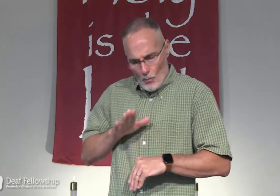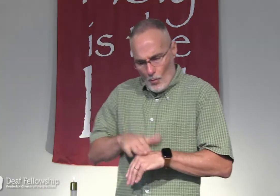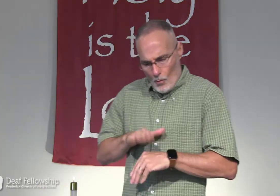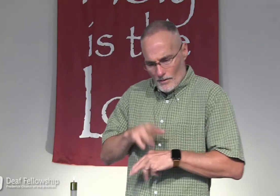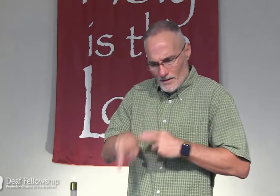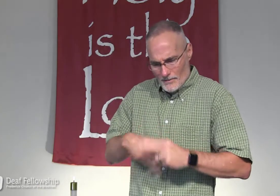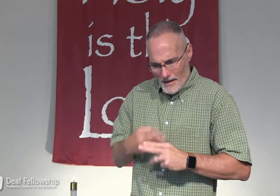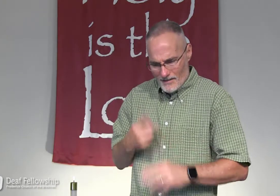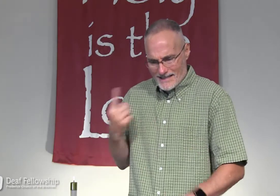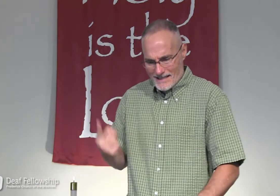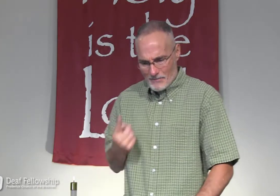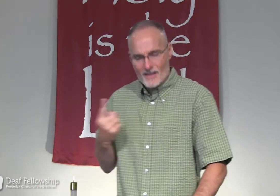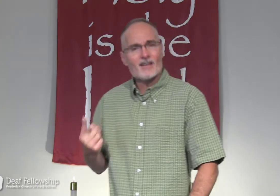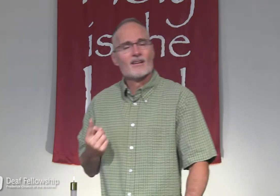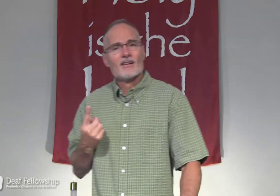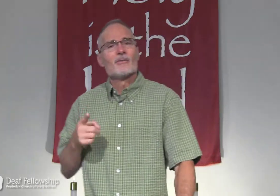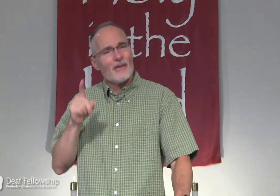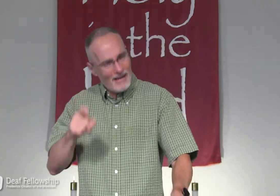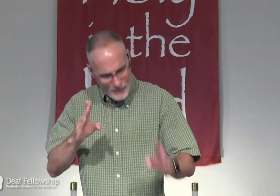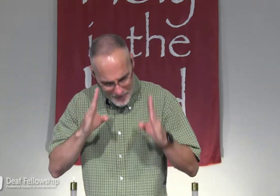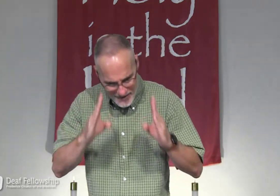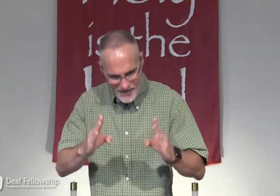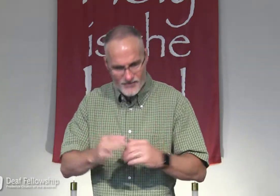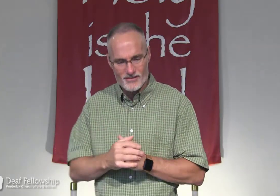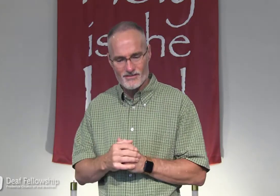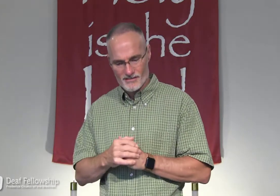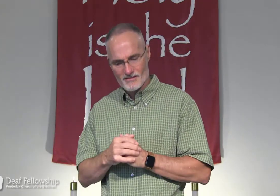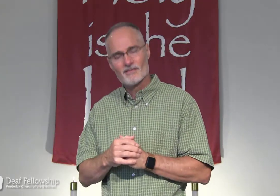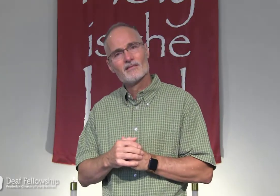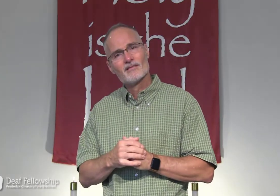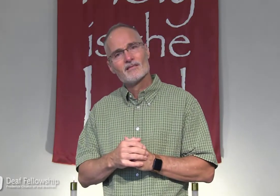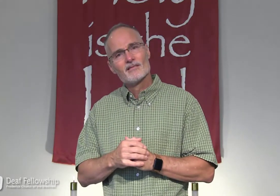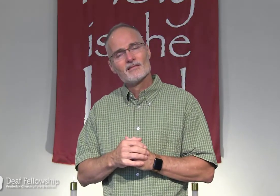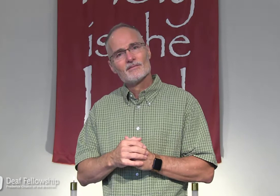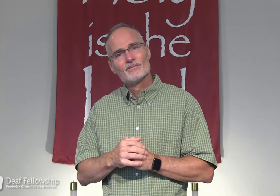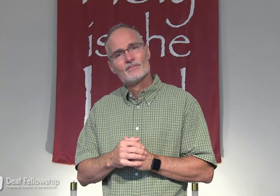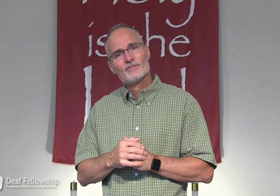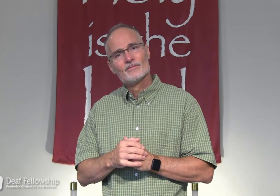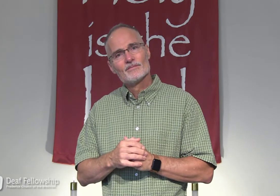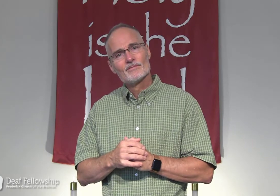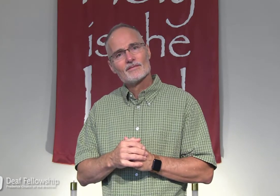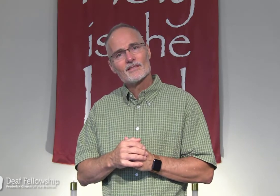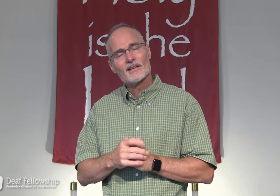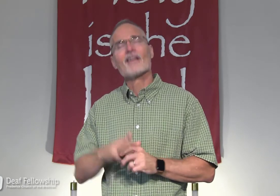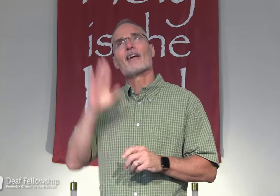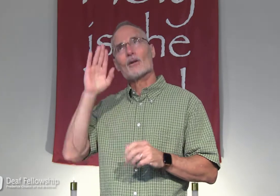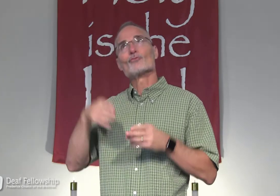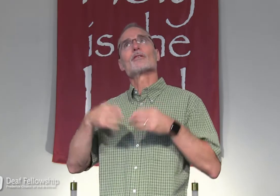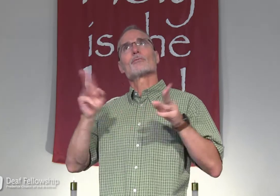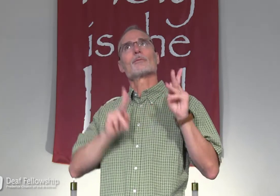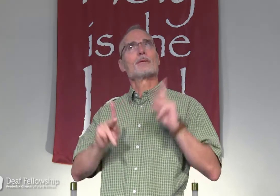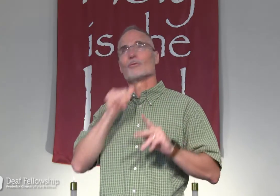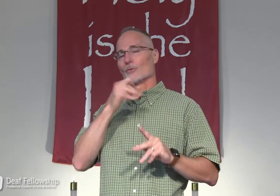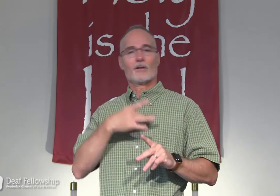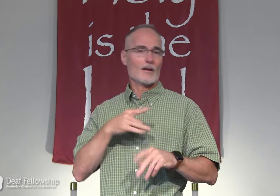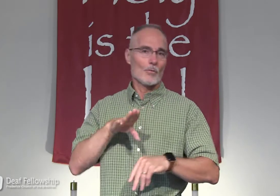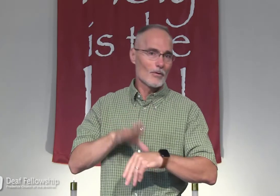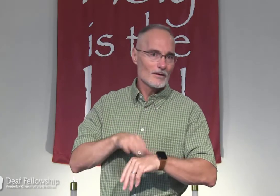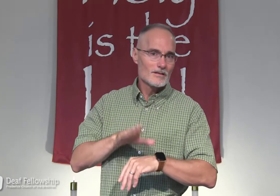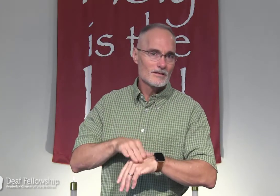And I'll add, too, that when the Bible warns us about something, we need to pay attention. I know in